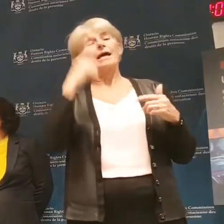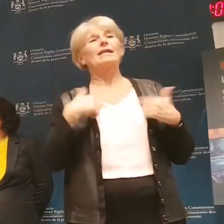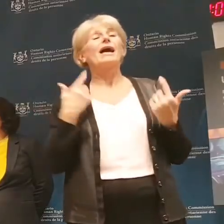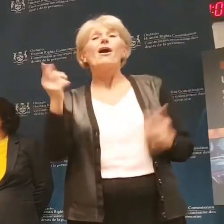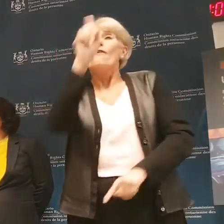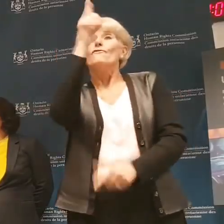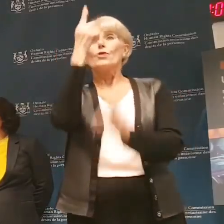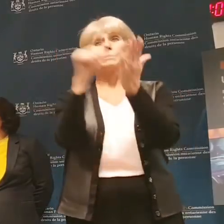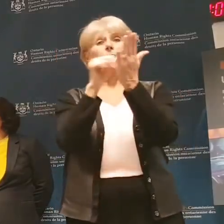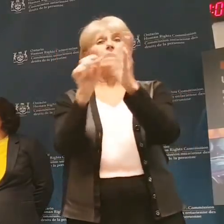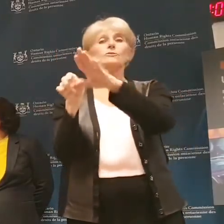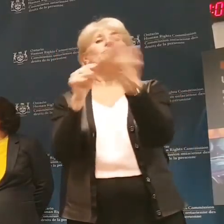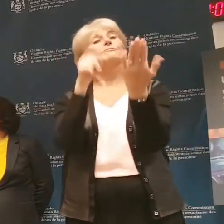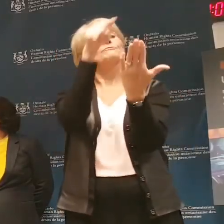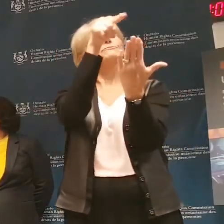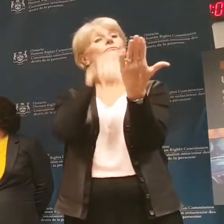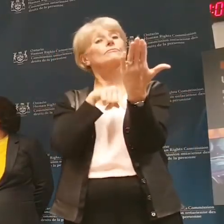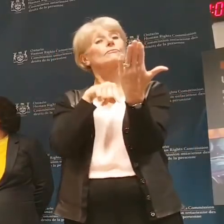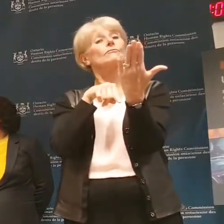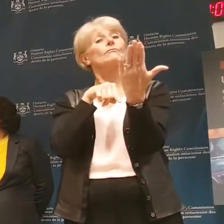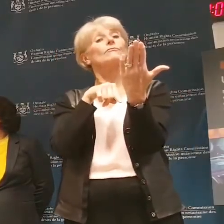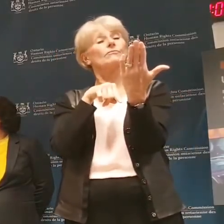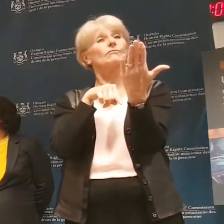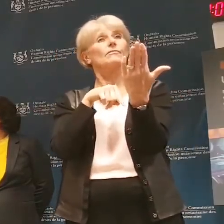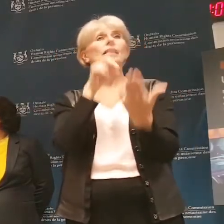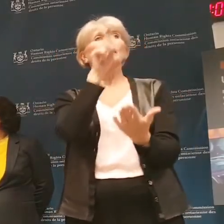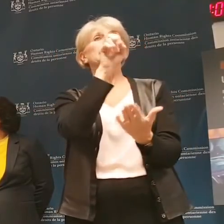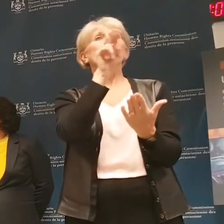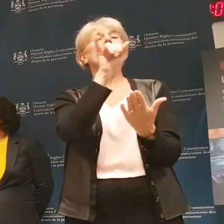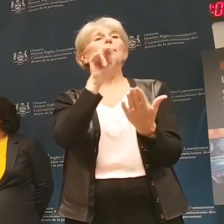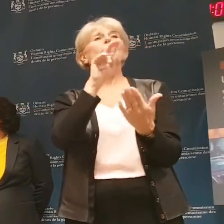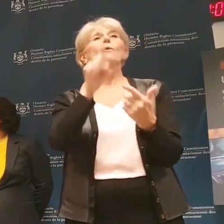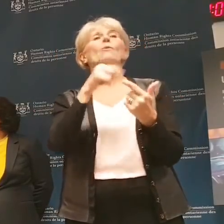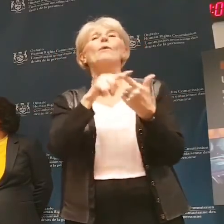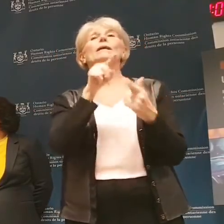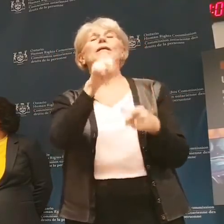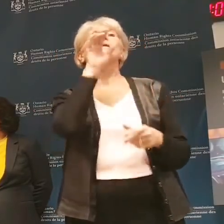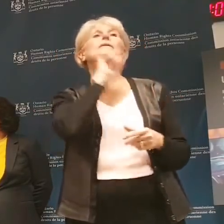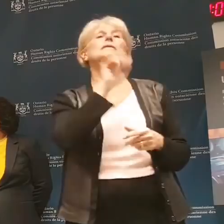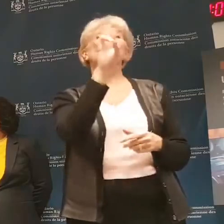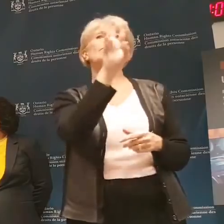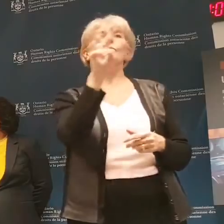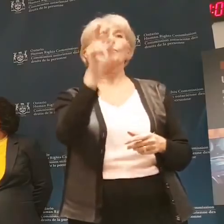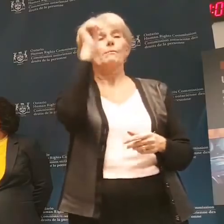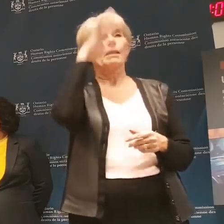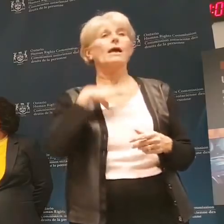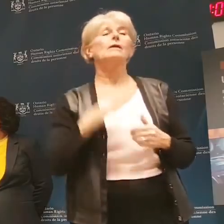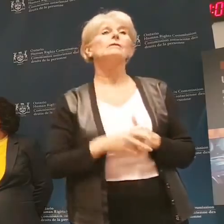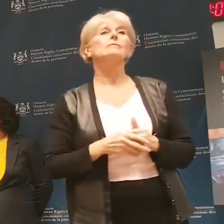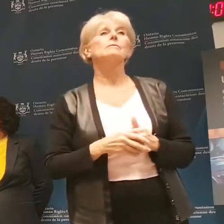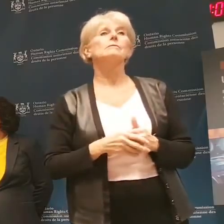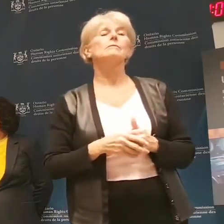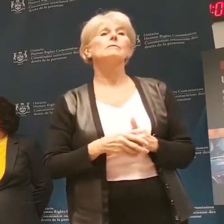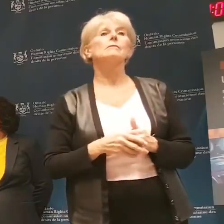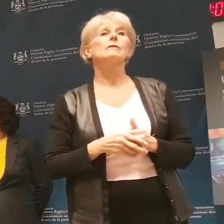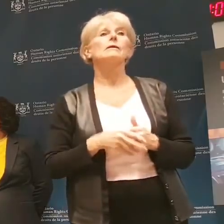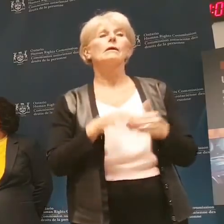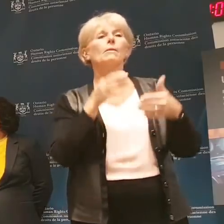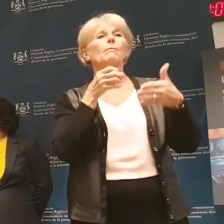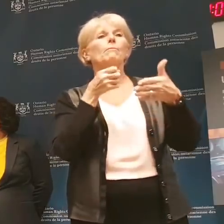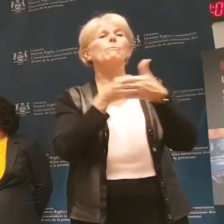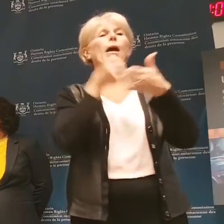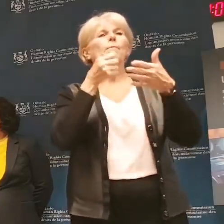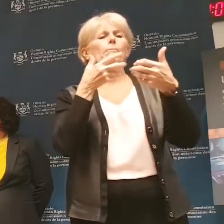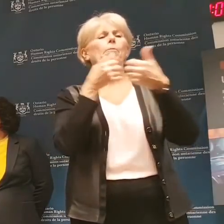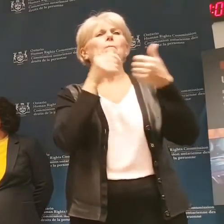first page of that book talks about Denham as a 72-year-old man having a fender bender,